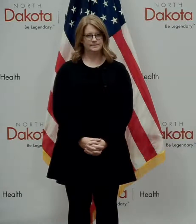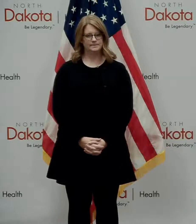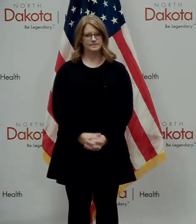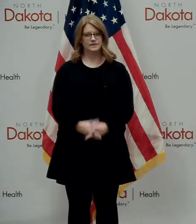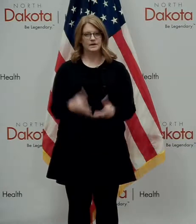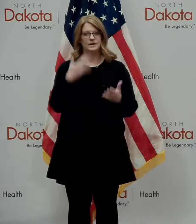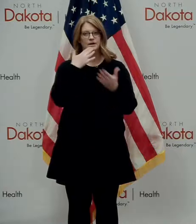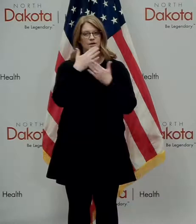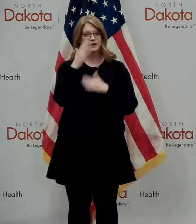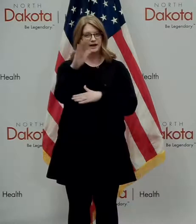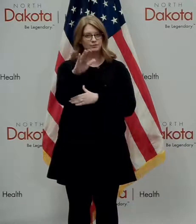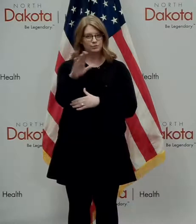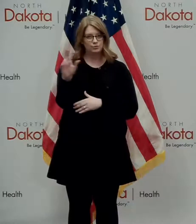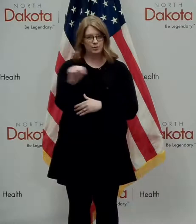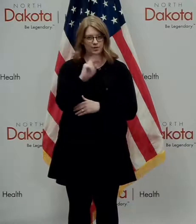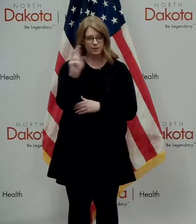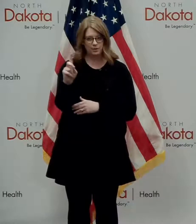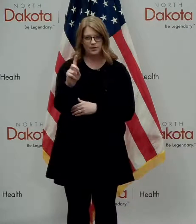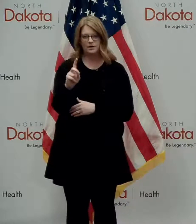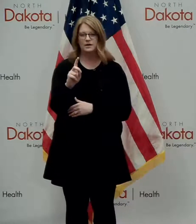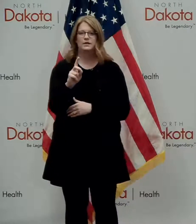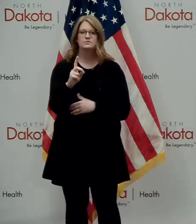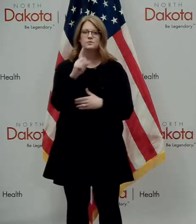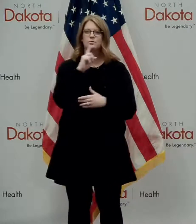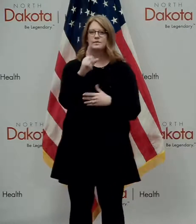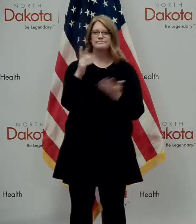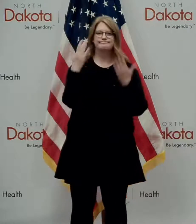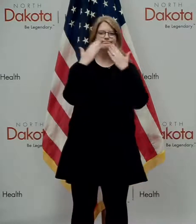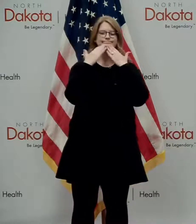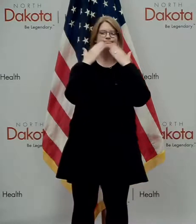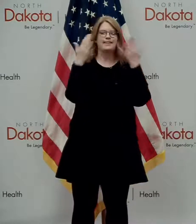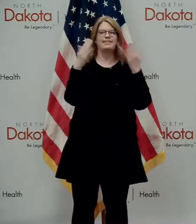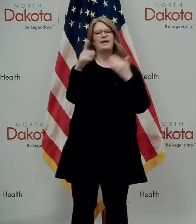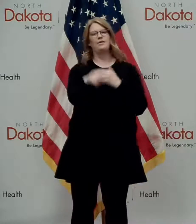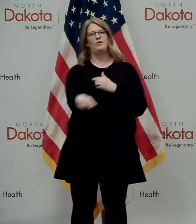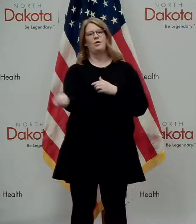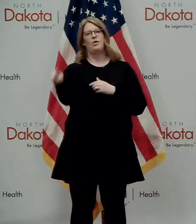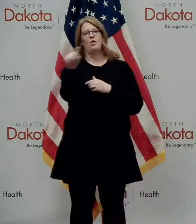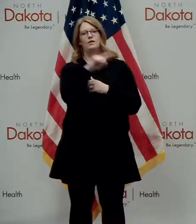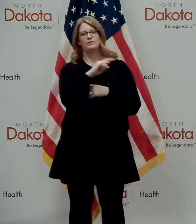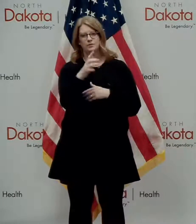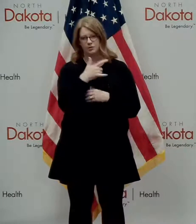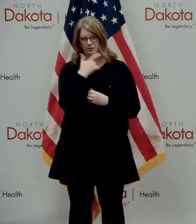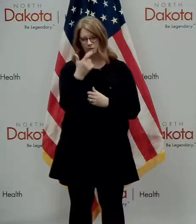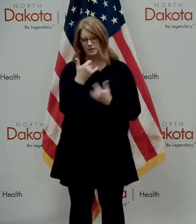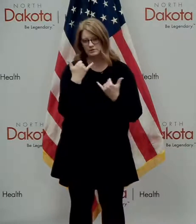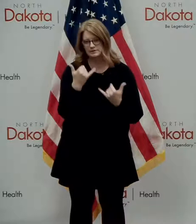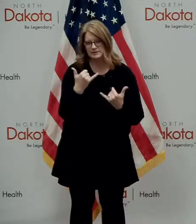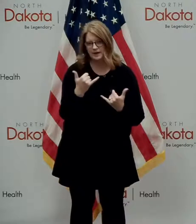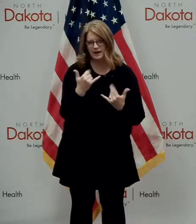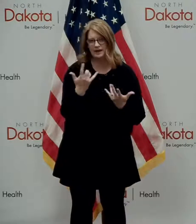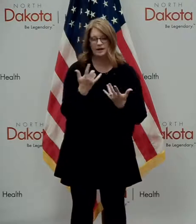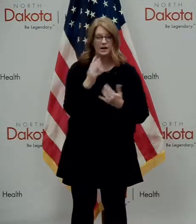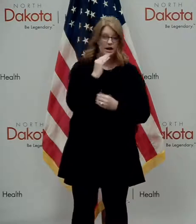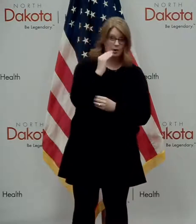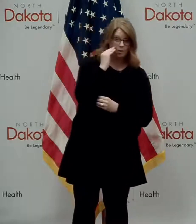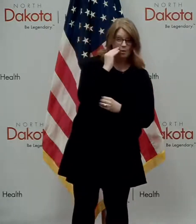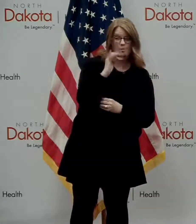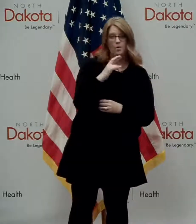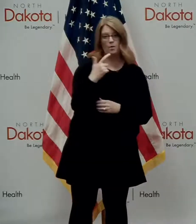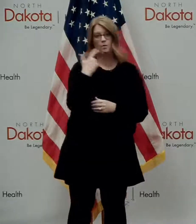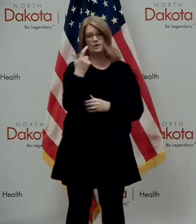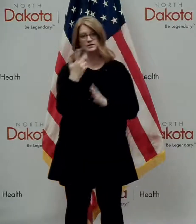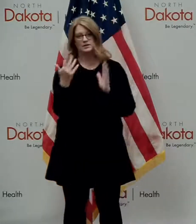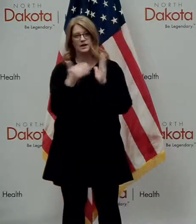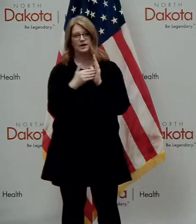Good afternoon, North Dakota. Again, I want to thank all of the folks who are listening in today live or who are watching on replay. We